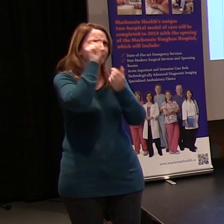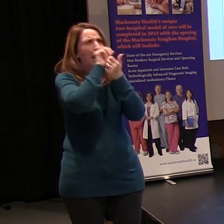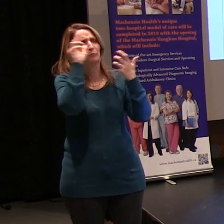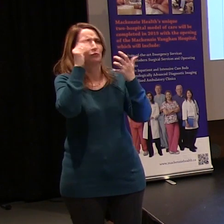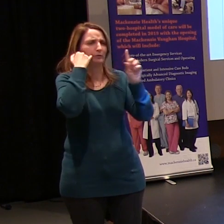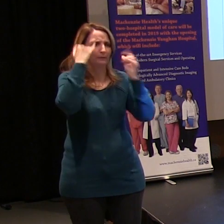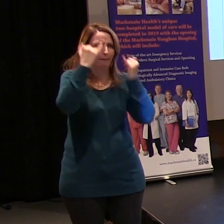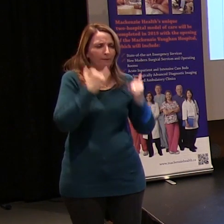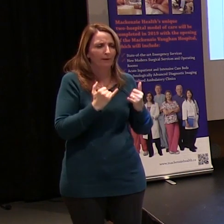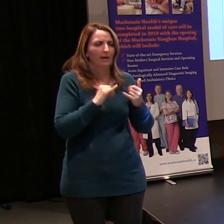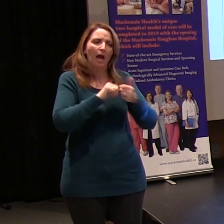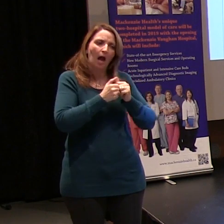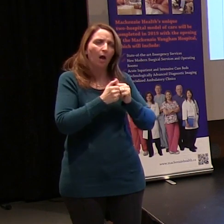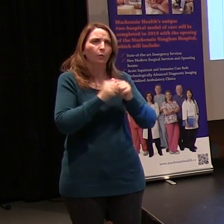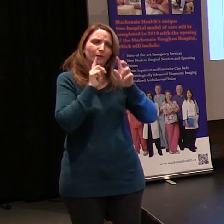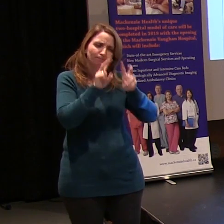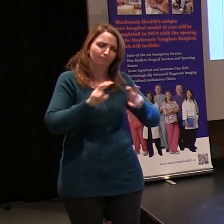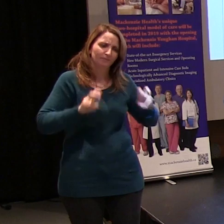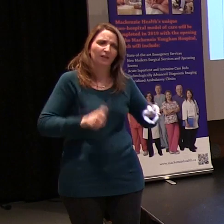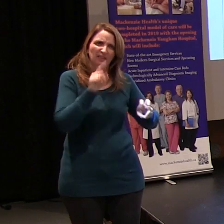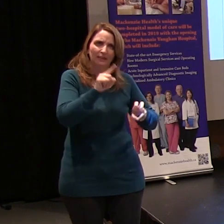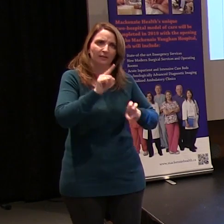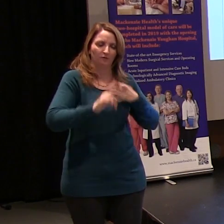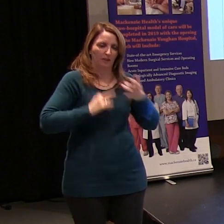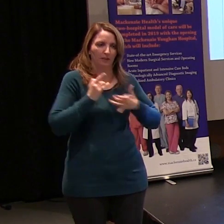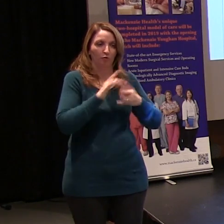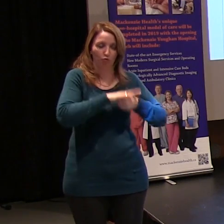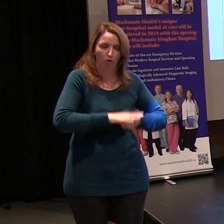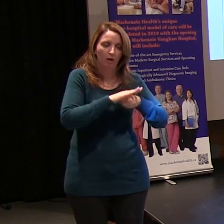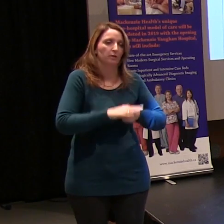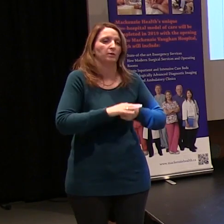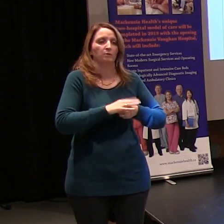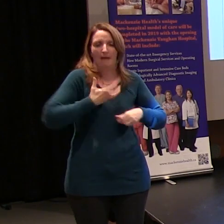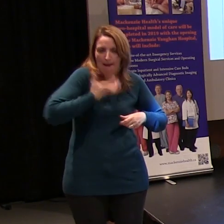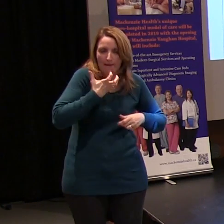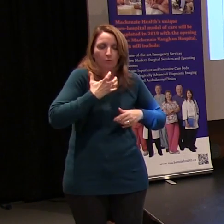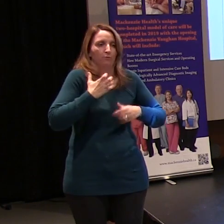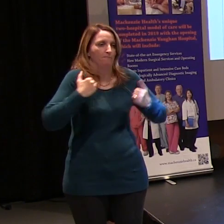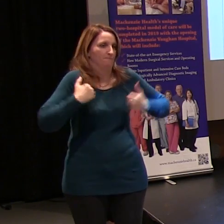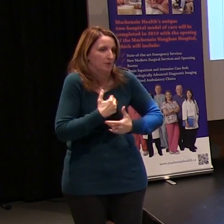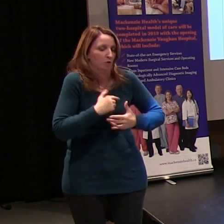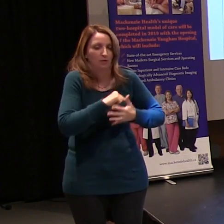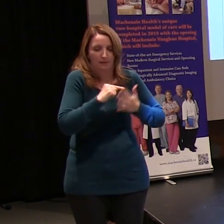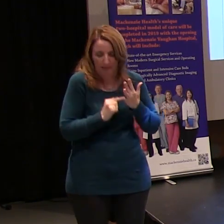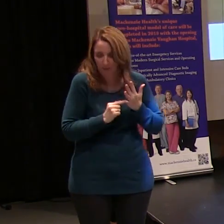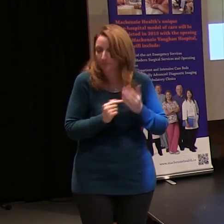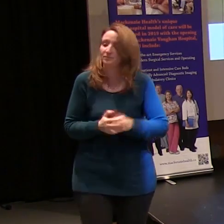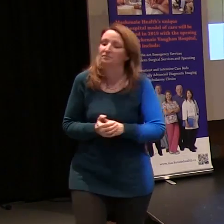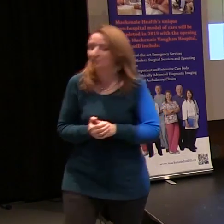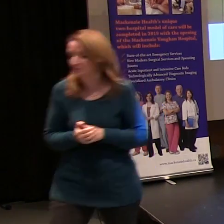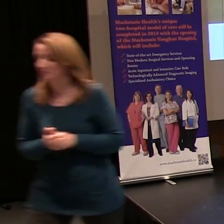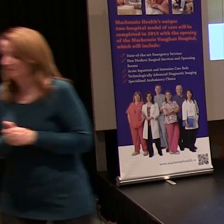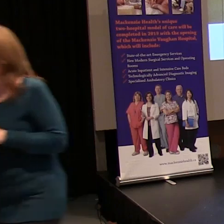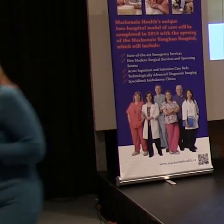we approaching, how we can deal with that, with this stress and anger, fear, etc. So let's try